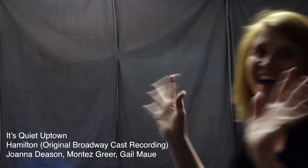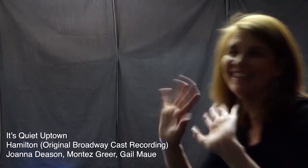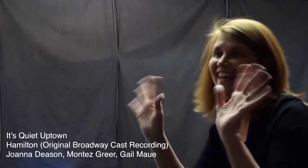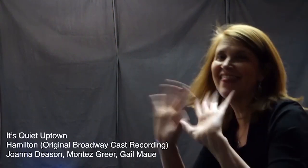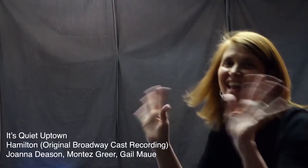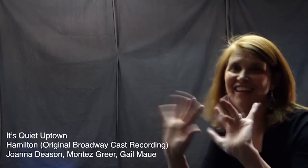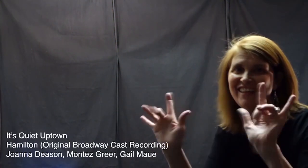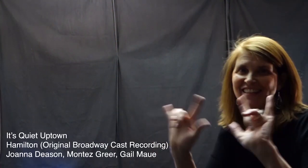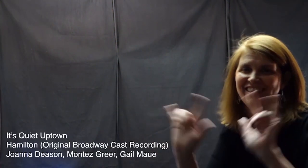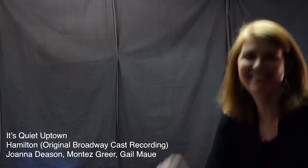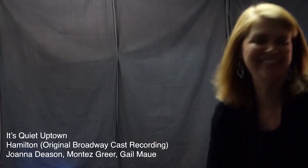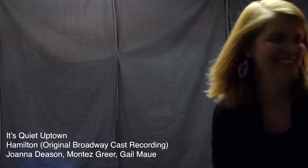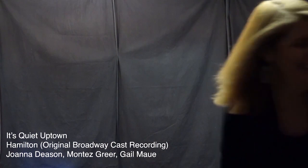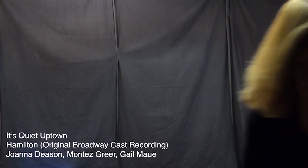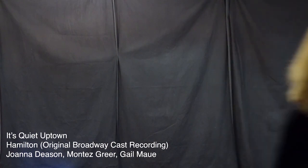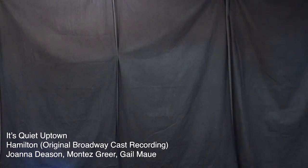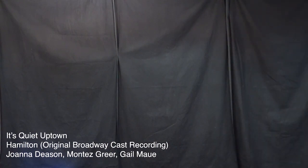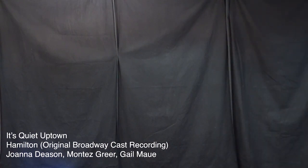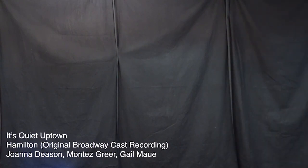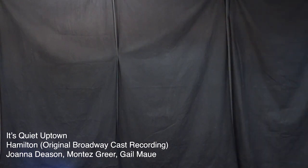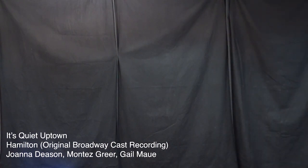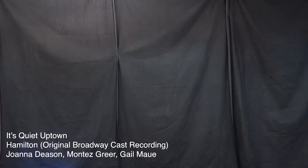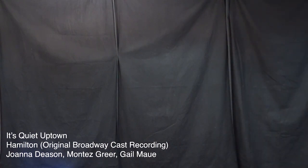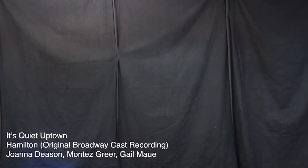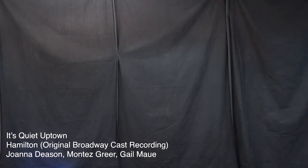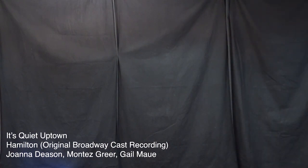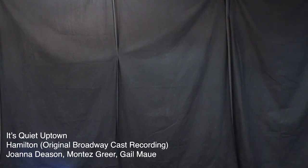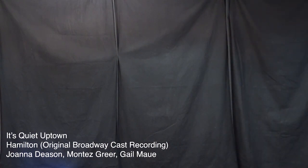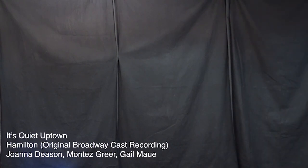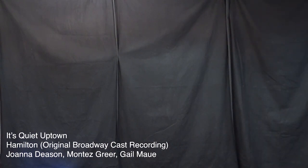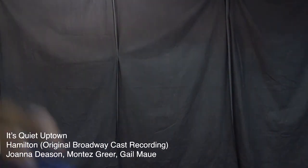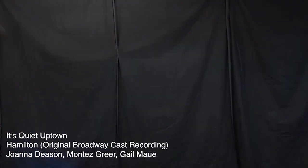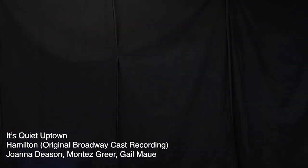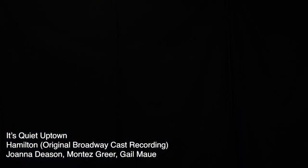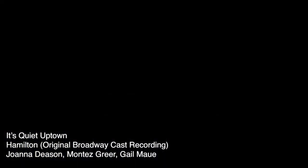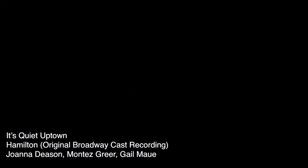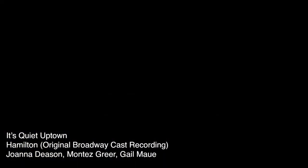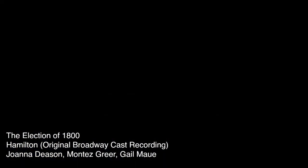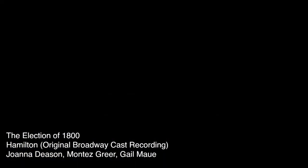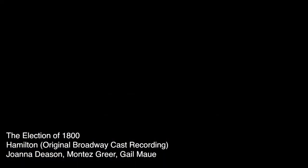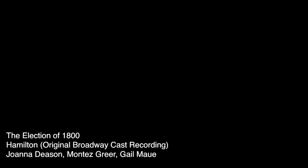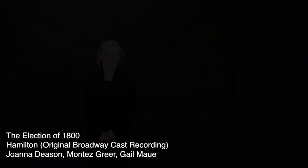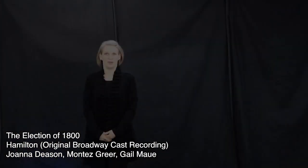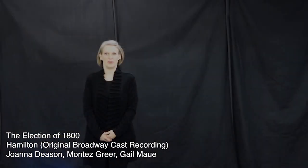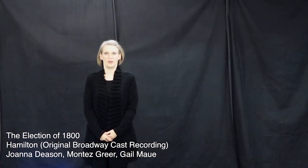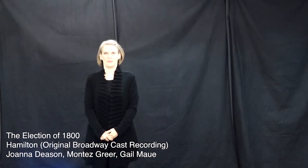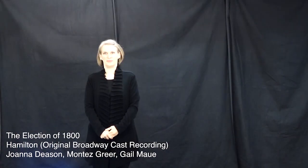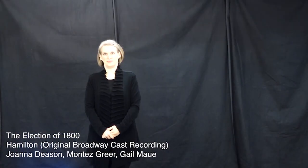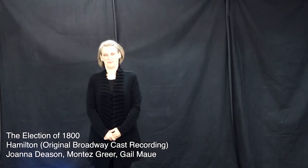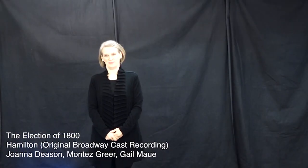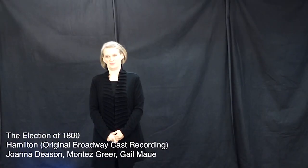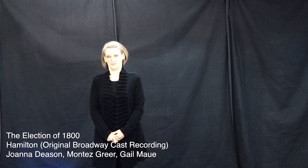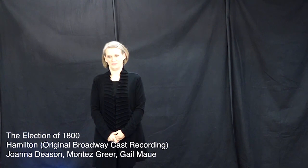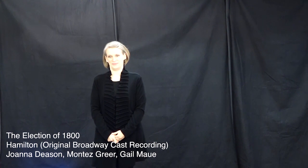guys. Yes. Thank you. Thank you. All right. And it's Here we go. All right.